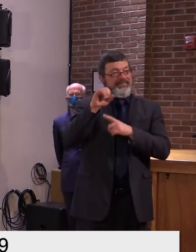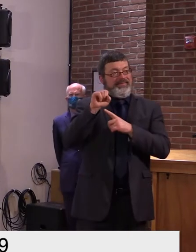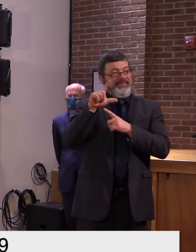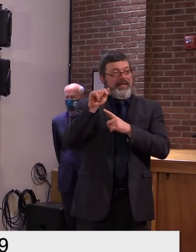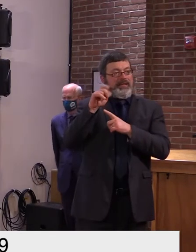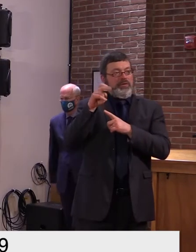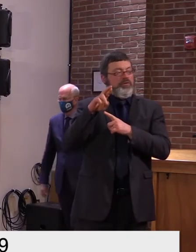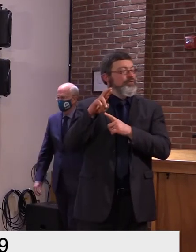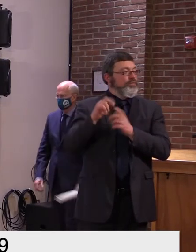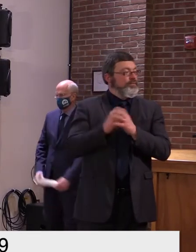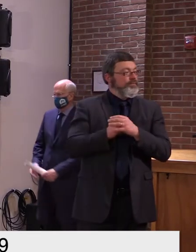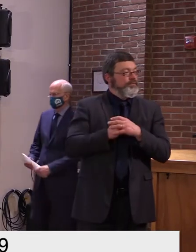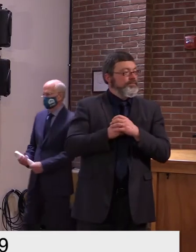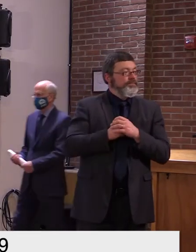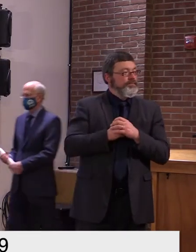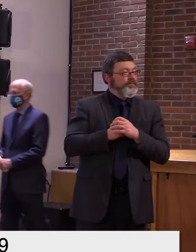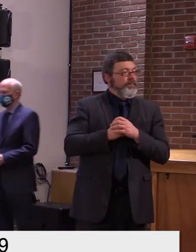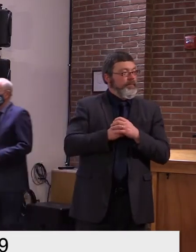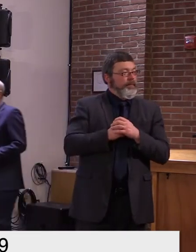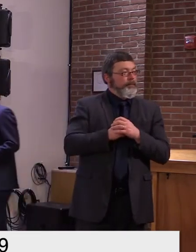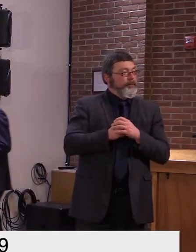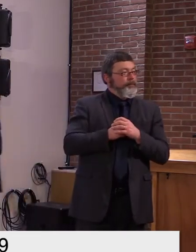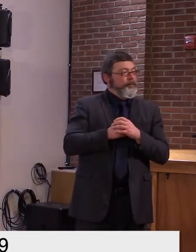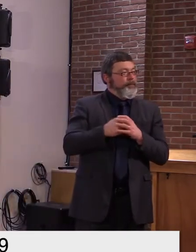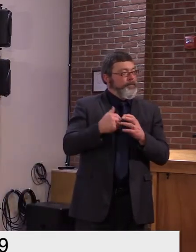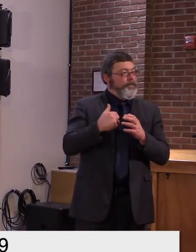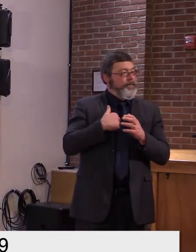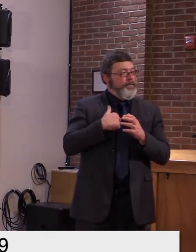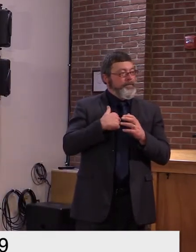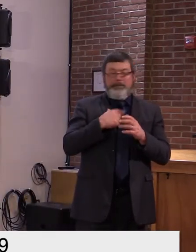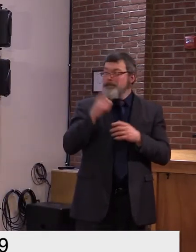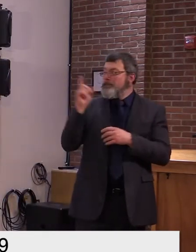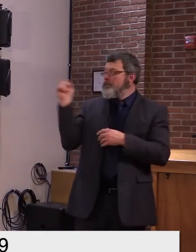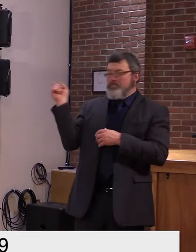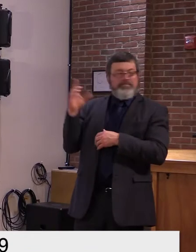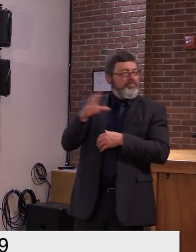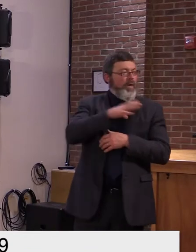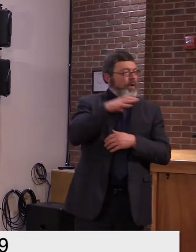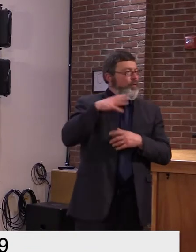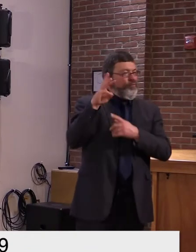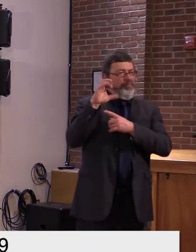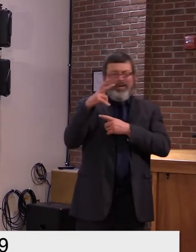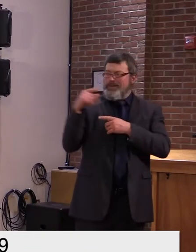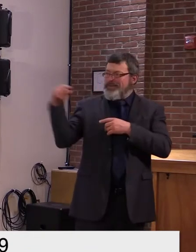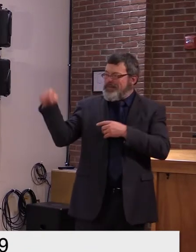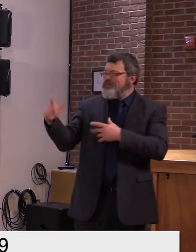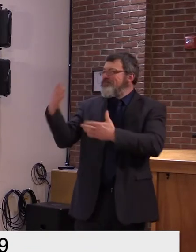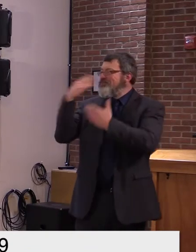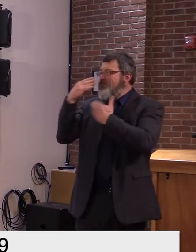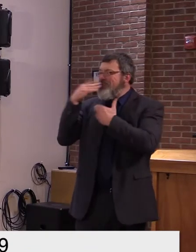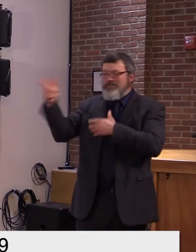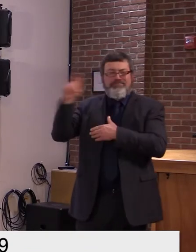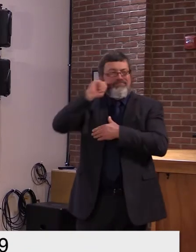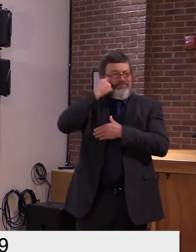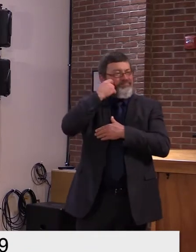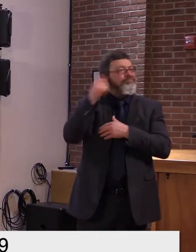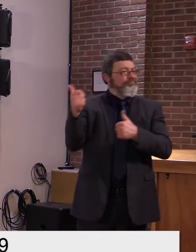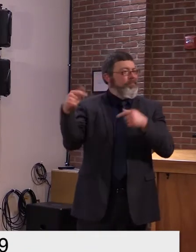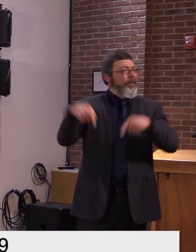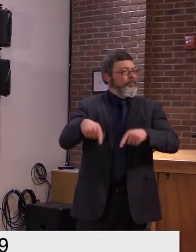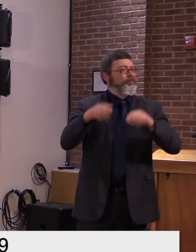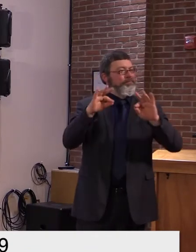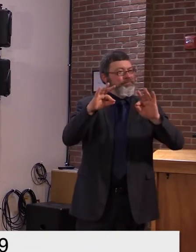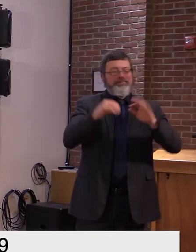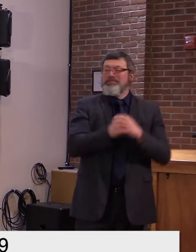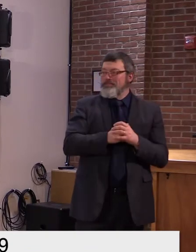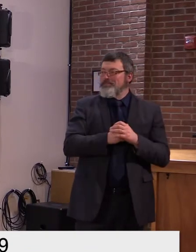Congressman, well, good to hear from you. I was wondering, the leadership on both sides of the U.S.